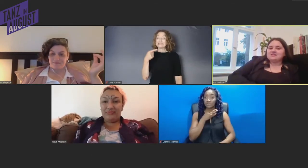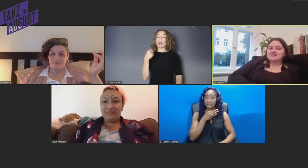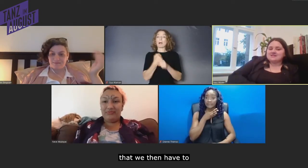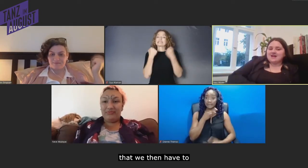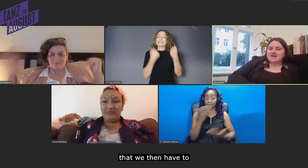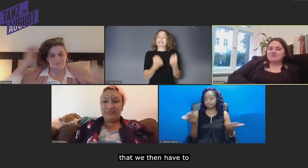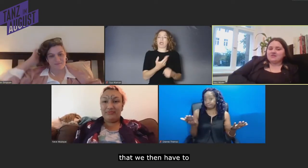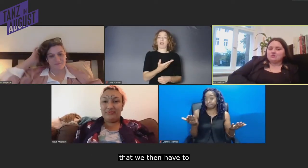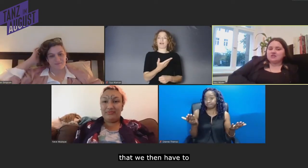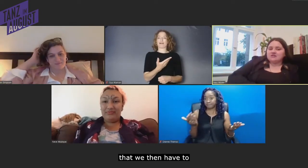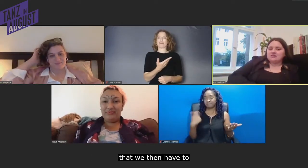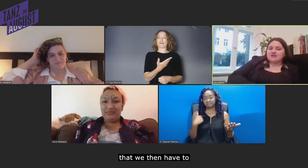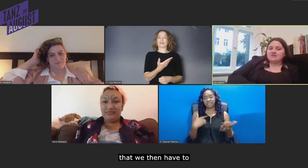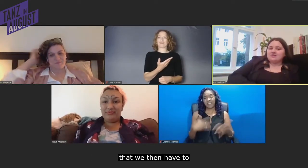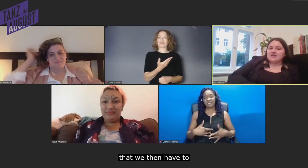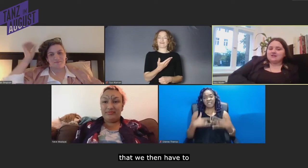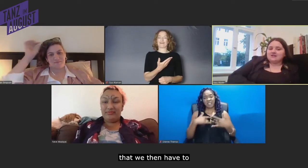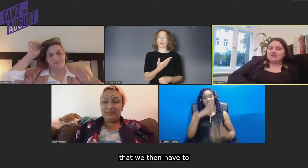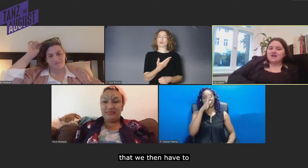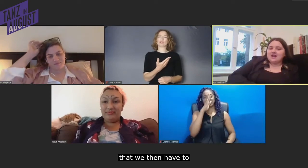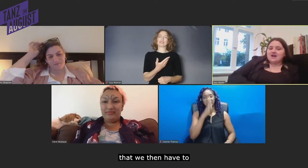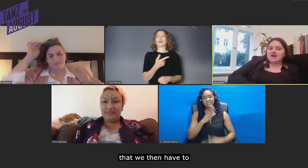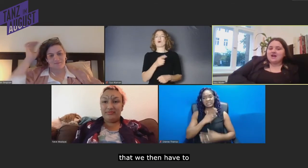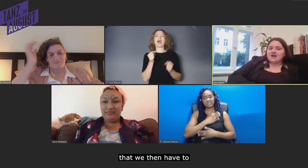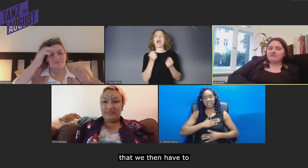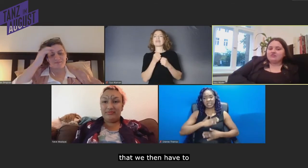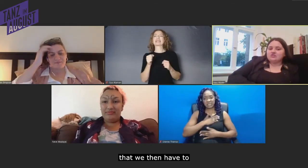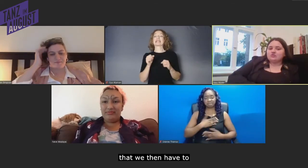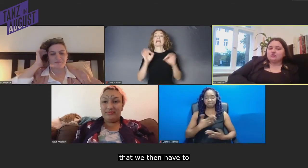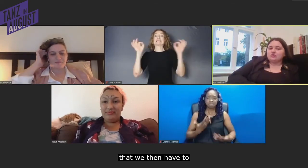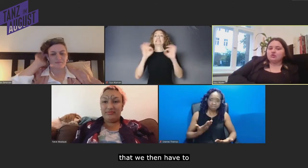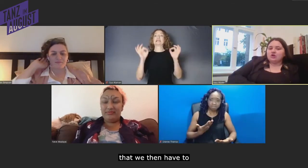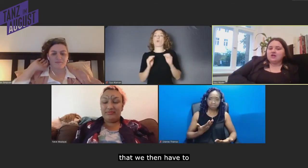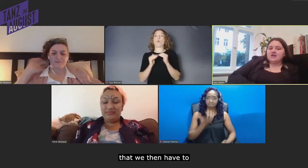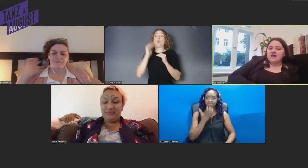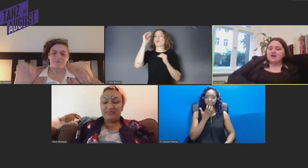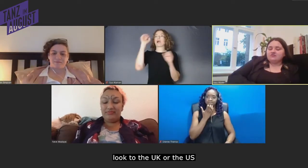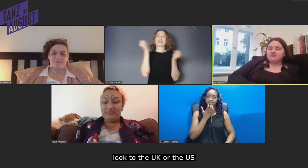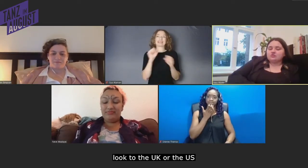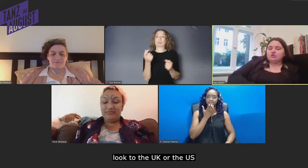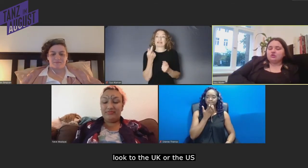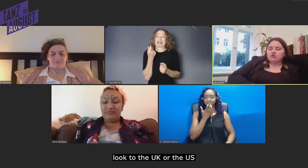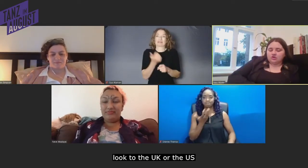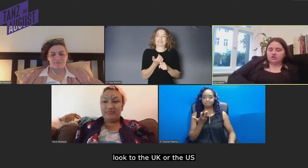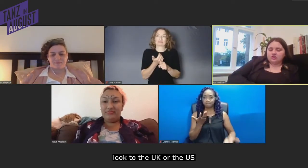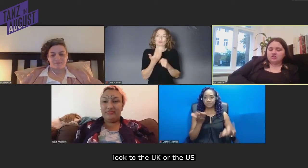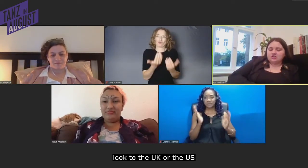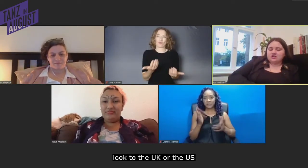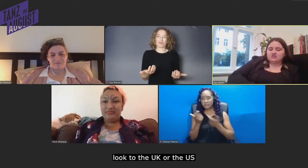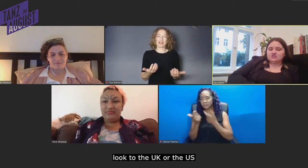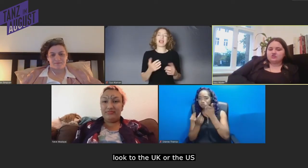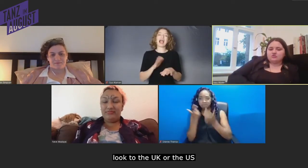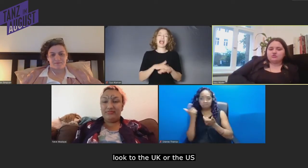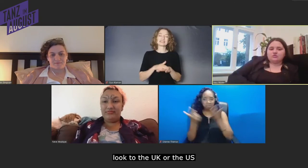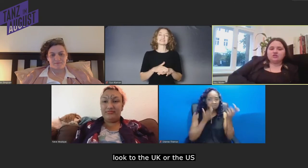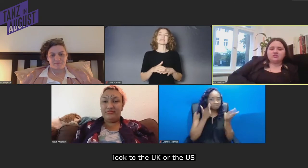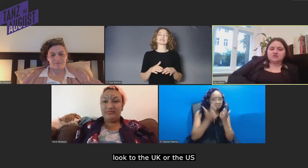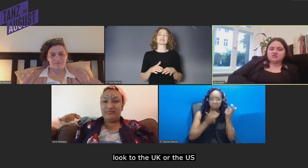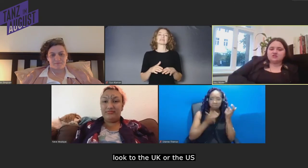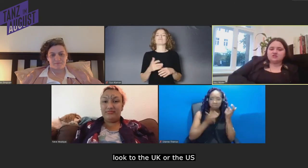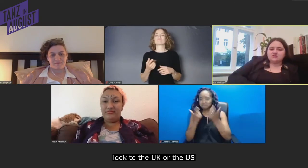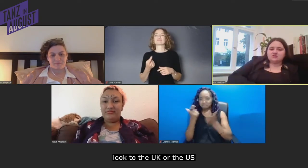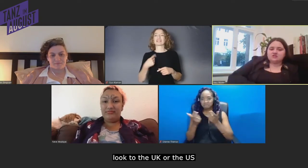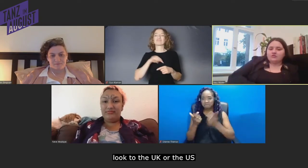me sad that we then have to look to